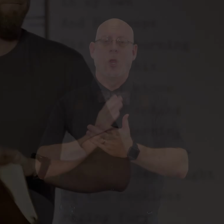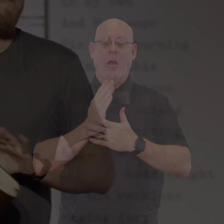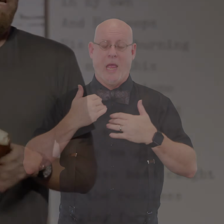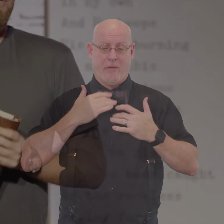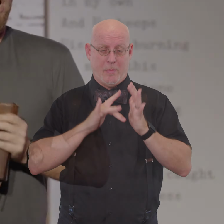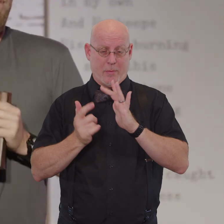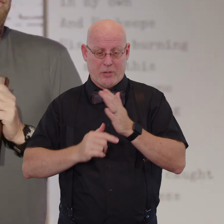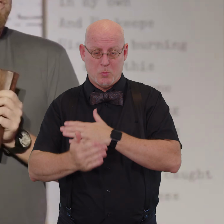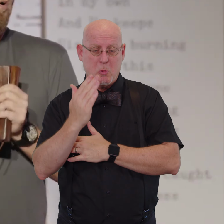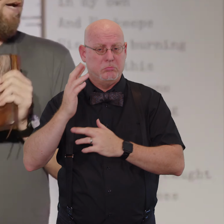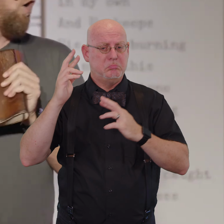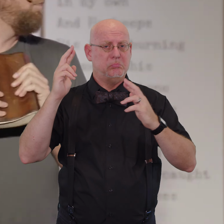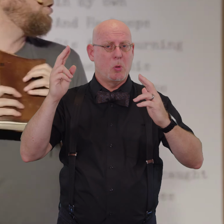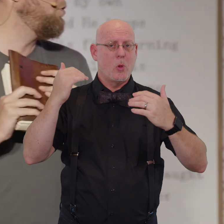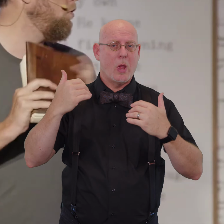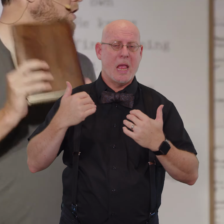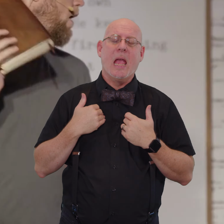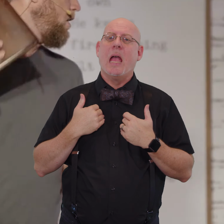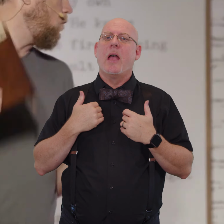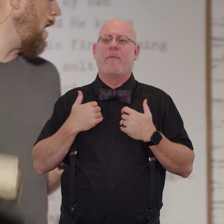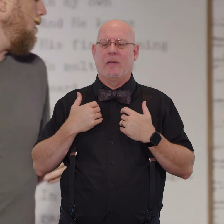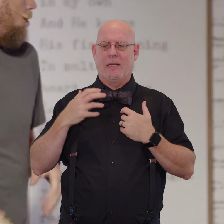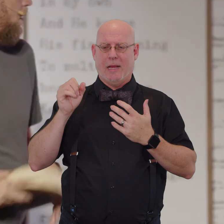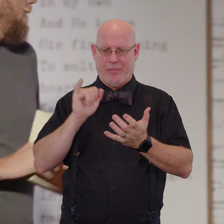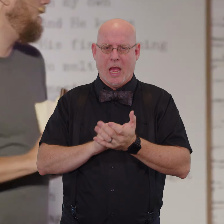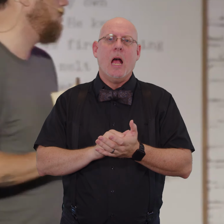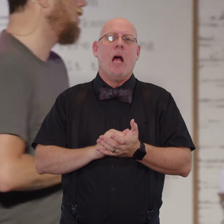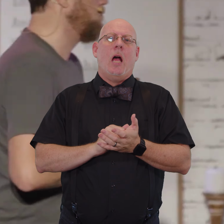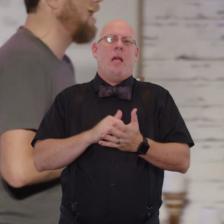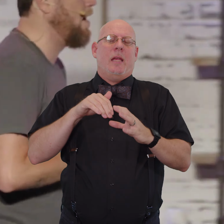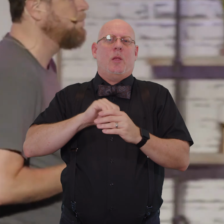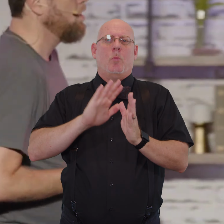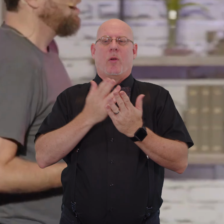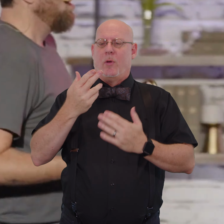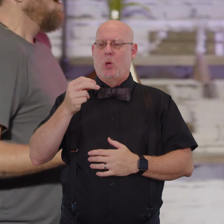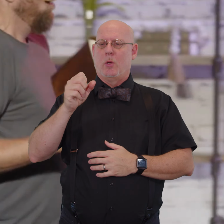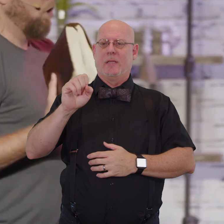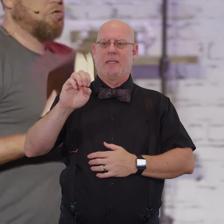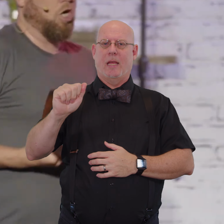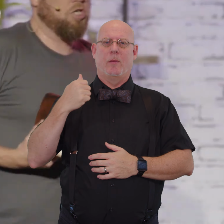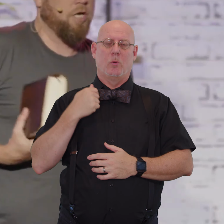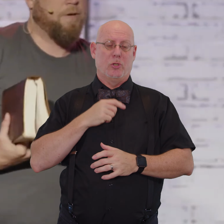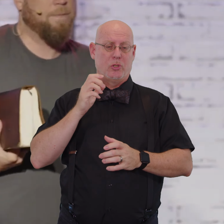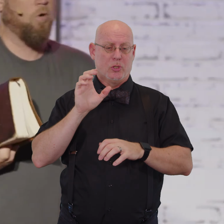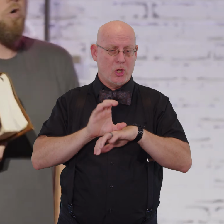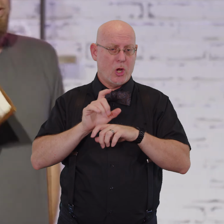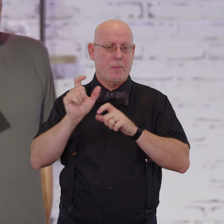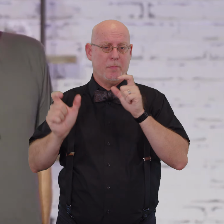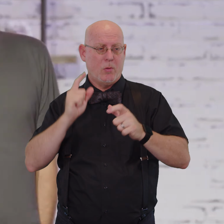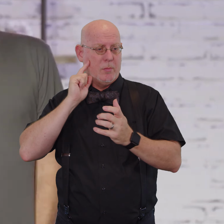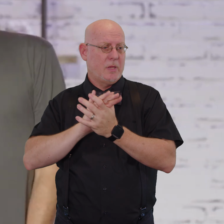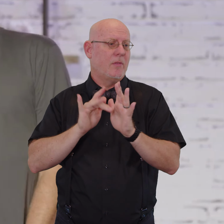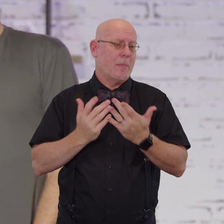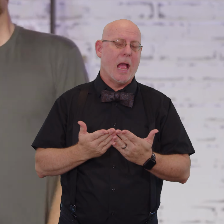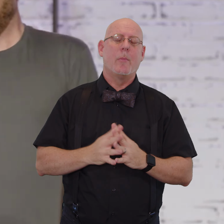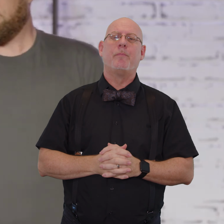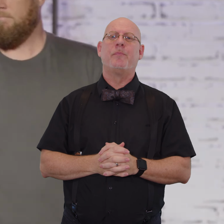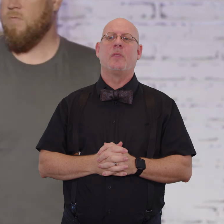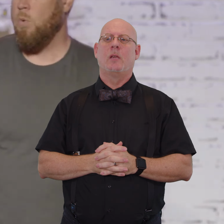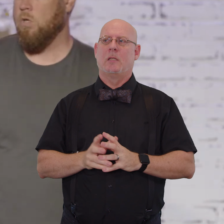All right, if you've a Bible this morning, and I hope that you do, let's go ahead and grab it. We're going to be in the book of Hosea. We're a church and a people who believe the Bible.